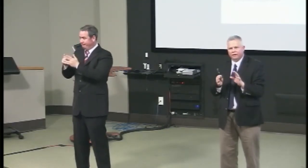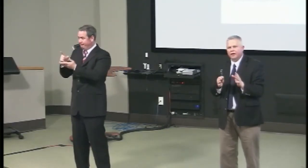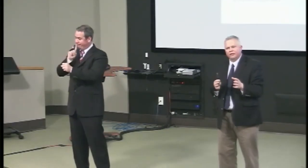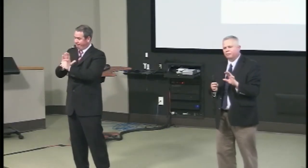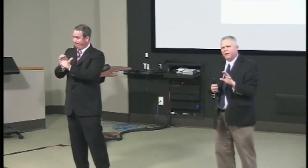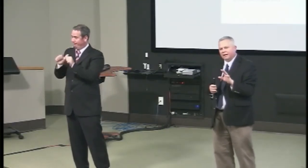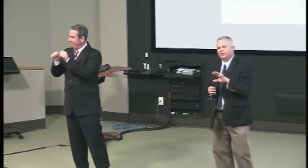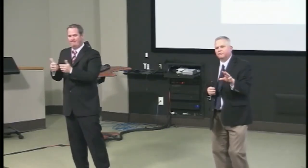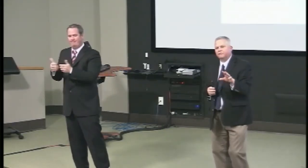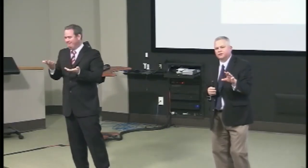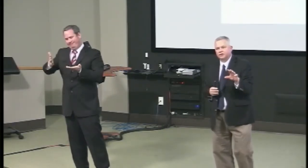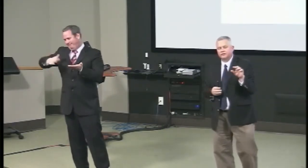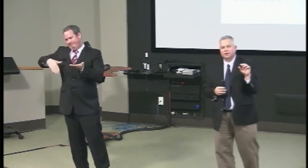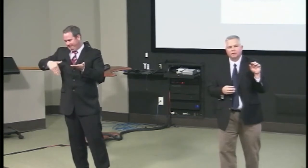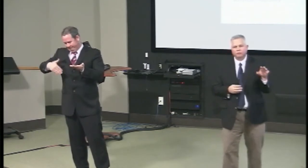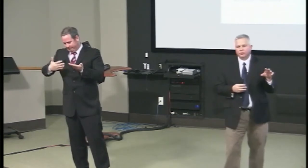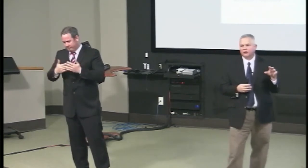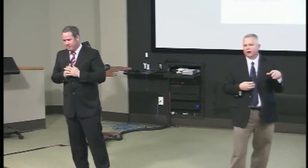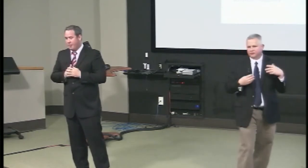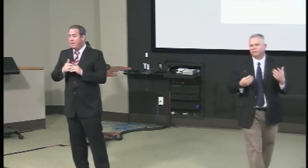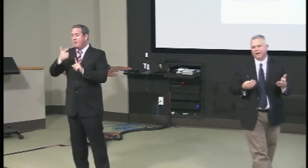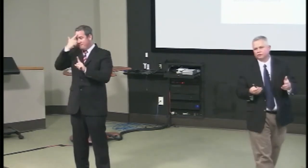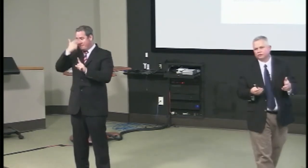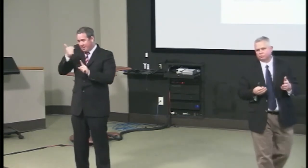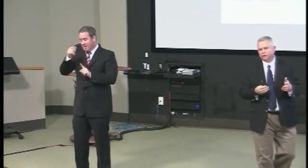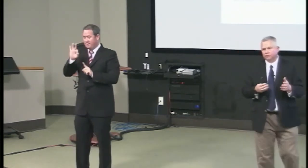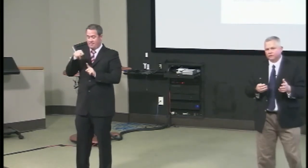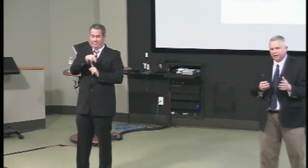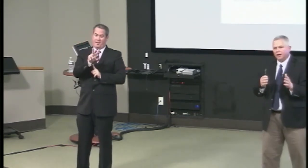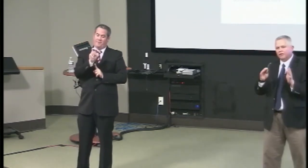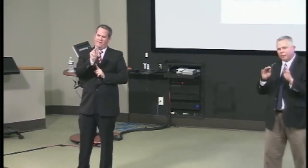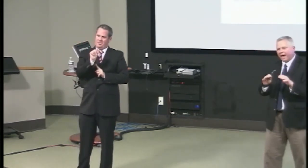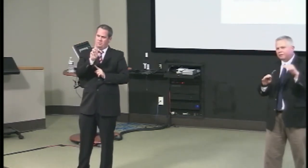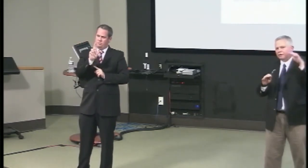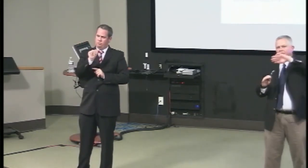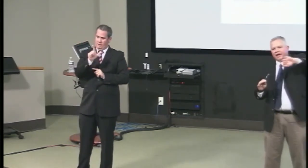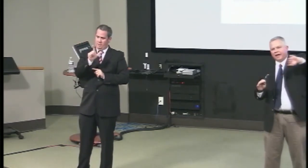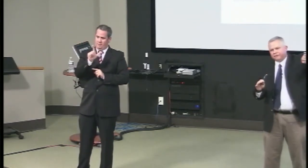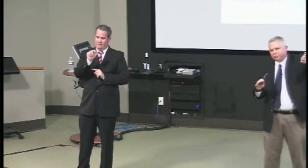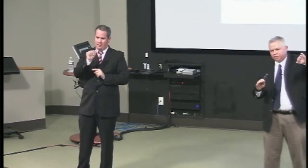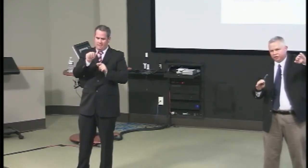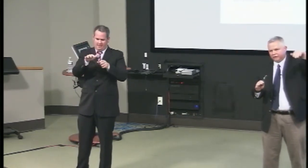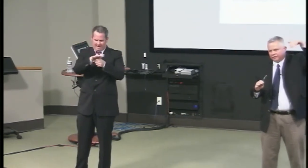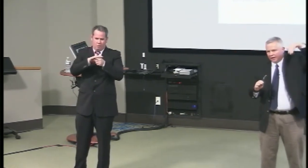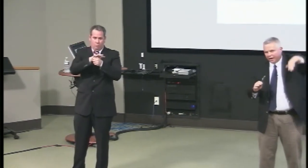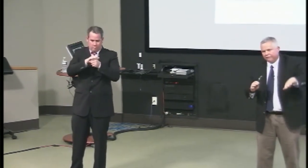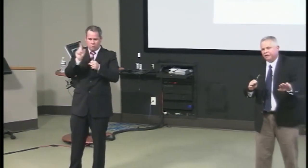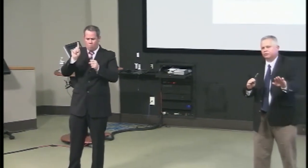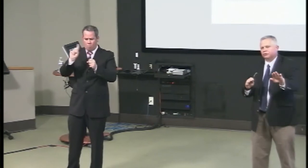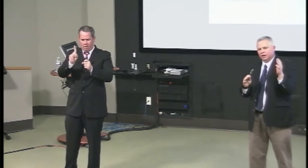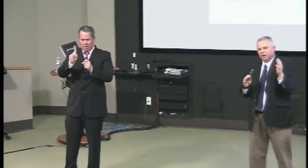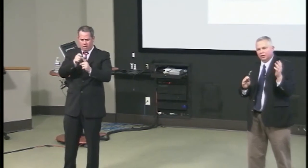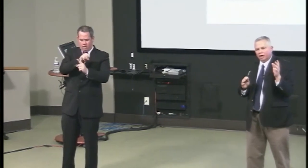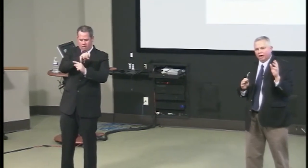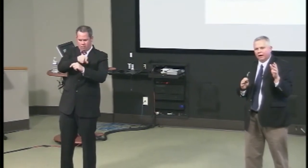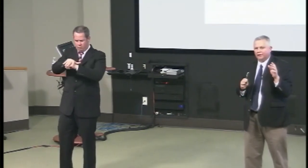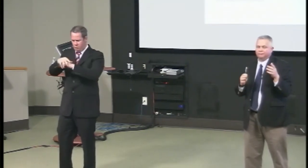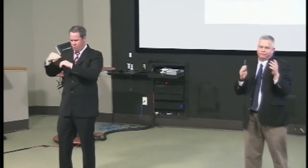and there might be differences with regard to the measures we're using. The pattern of leftward shift and